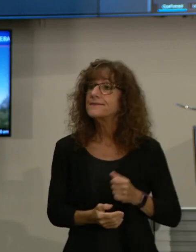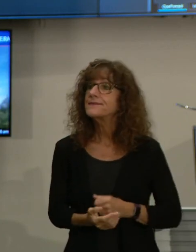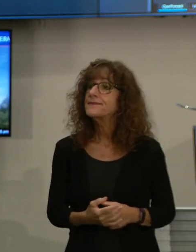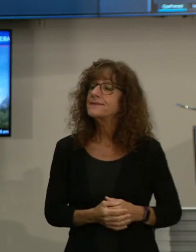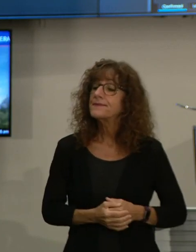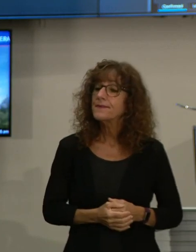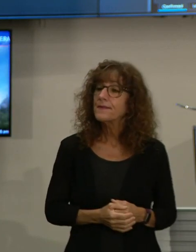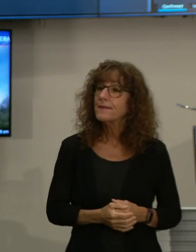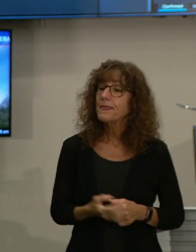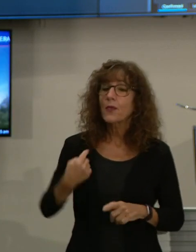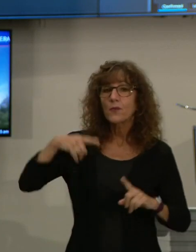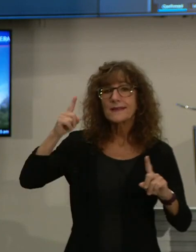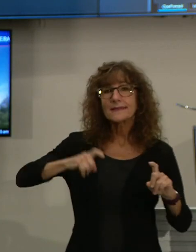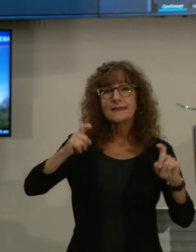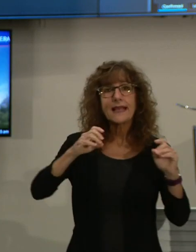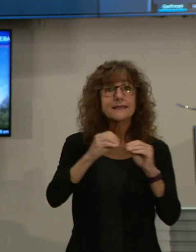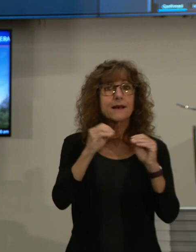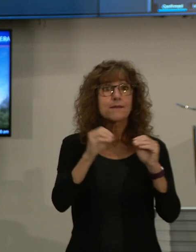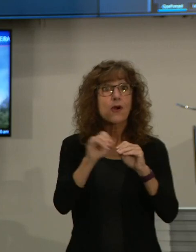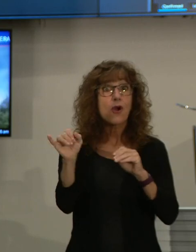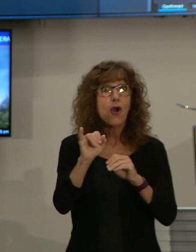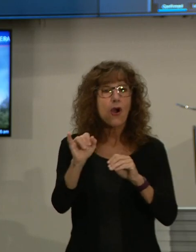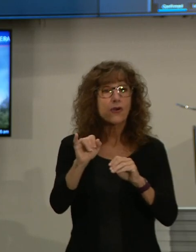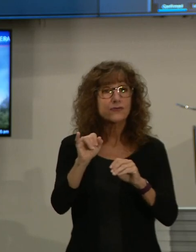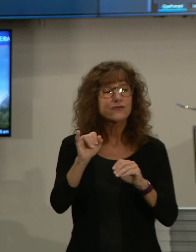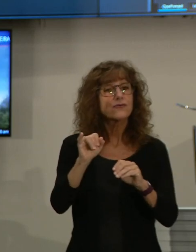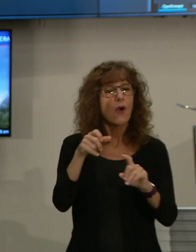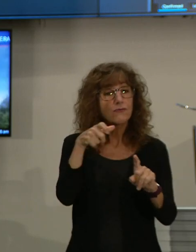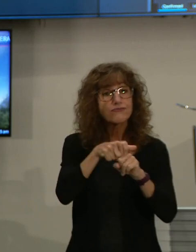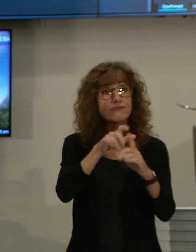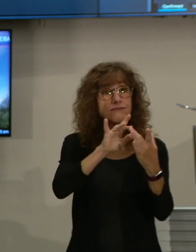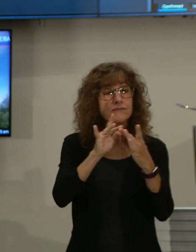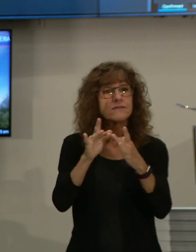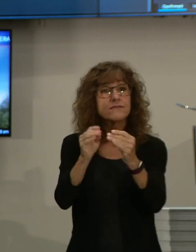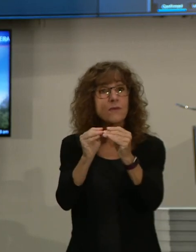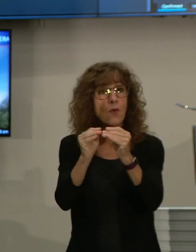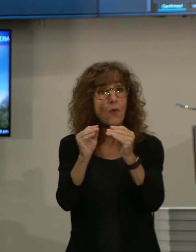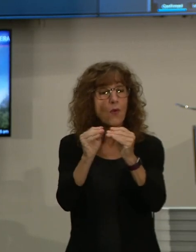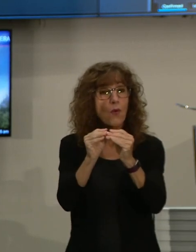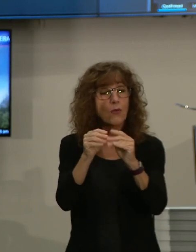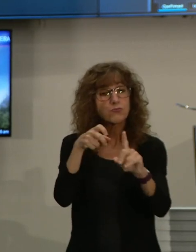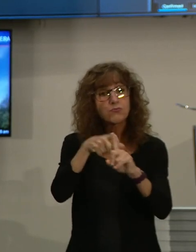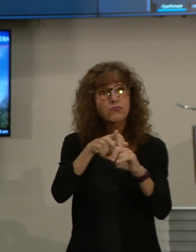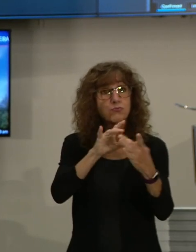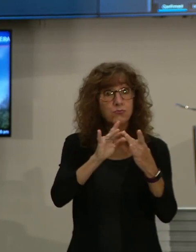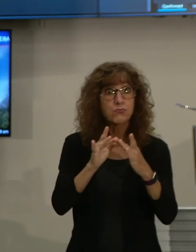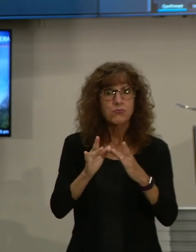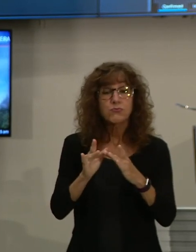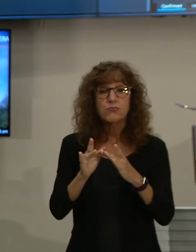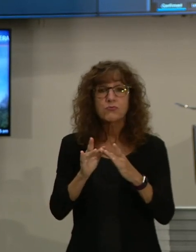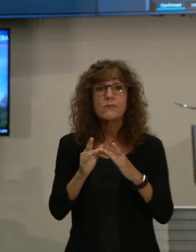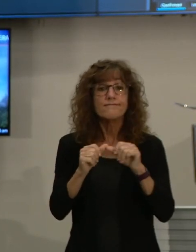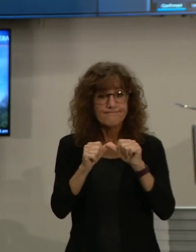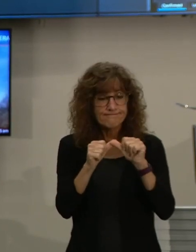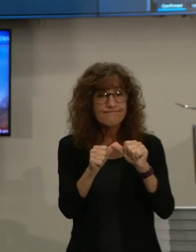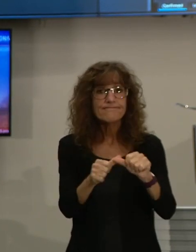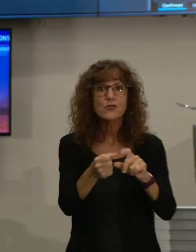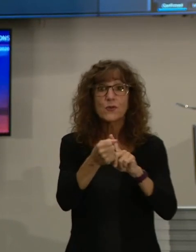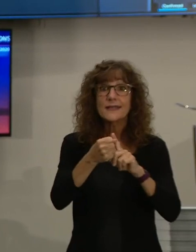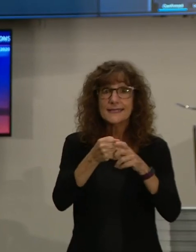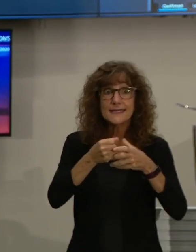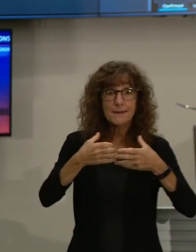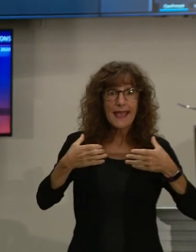As we test more, we are also tracing more. Our contact tracing operation continues to